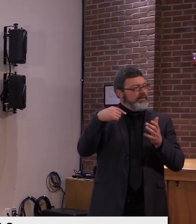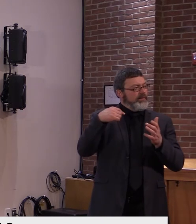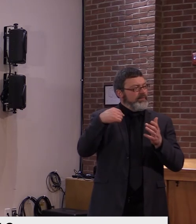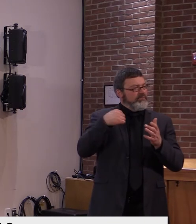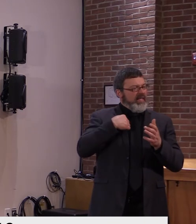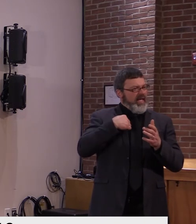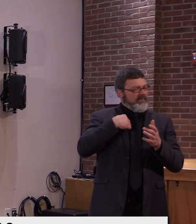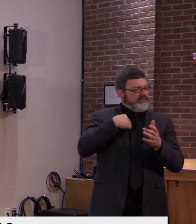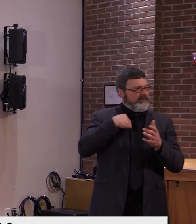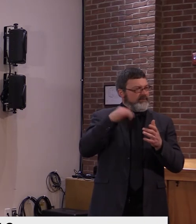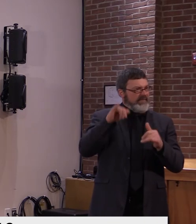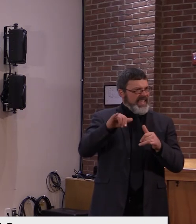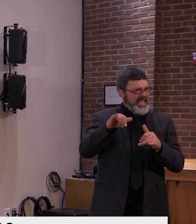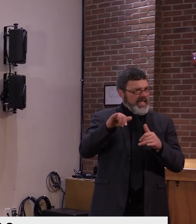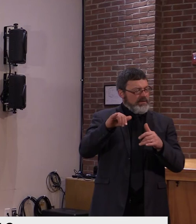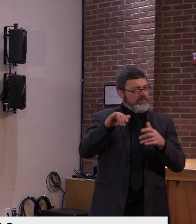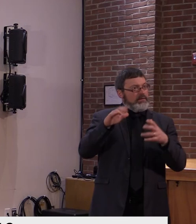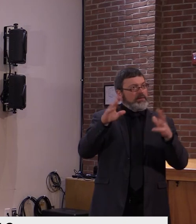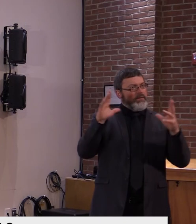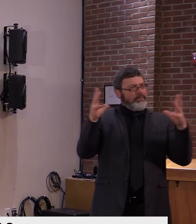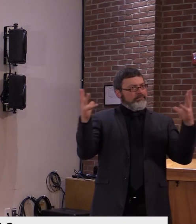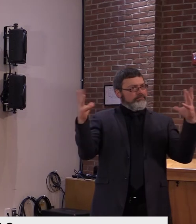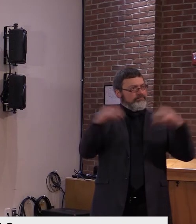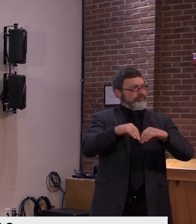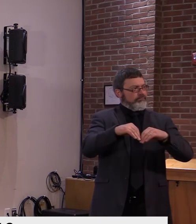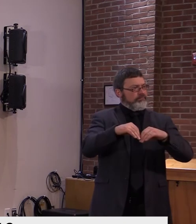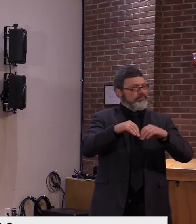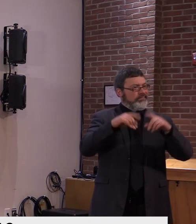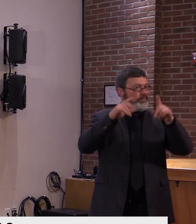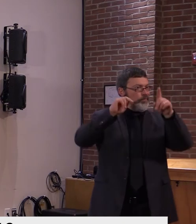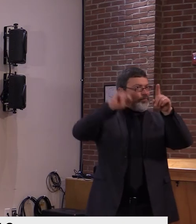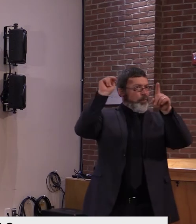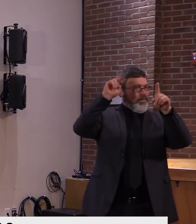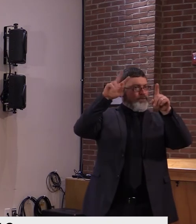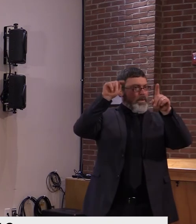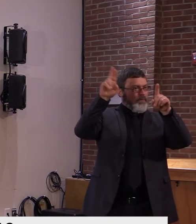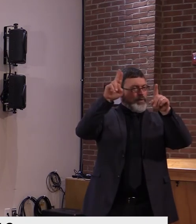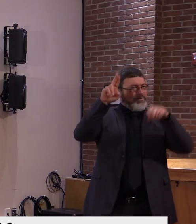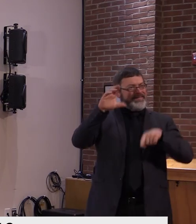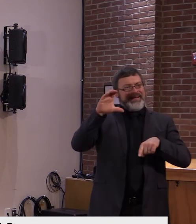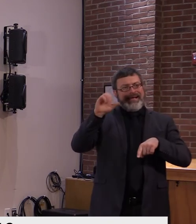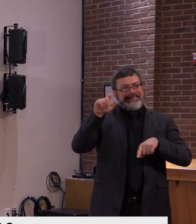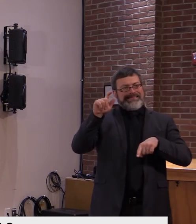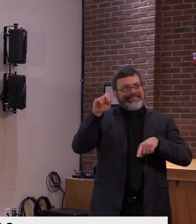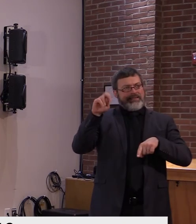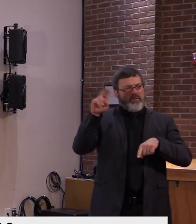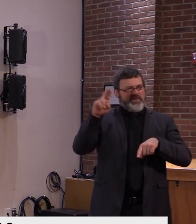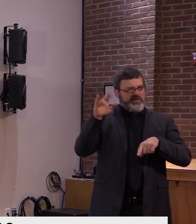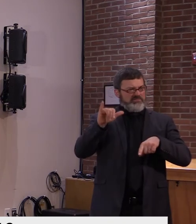more state aid. I'm just curious if, and I realize that is a pretty early report,